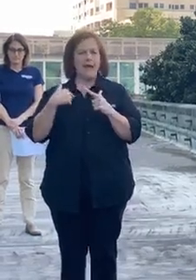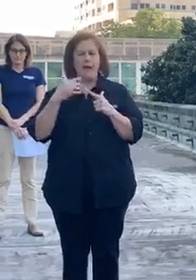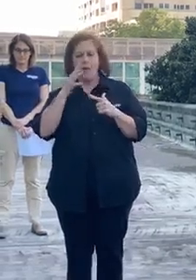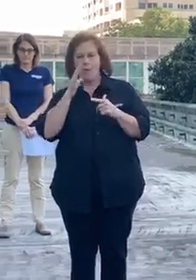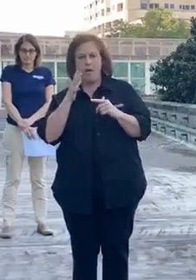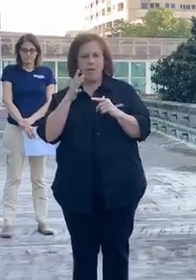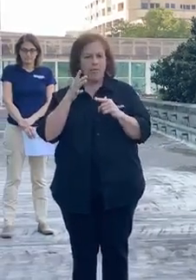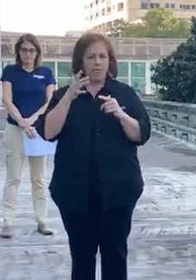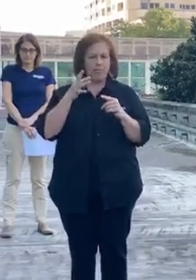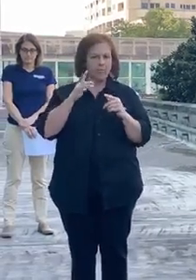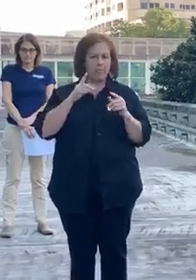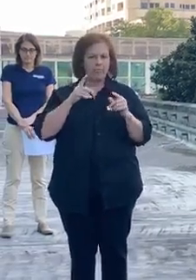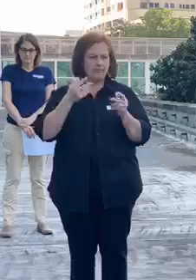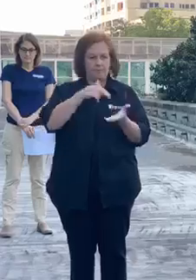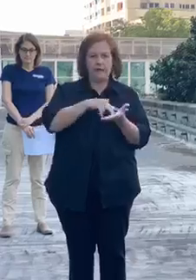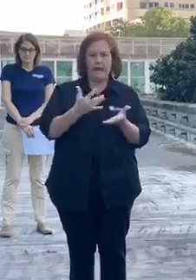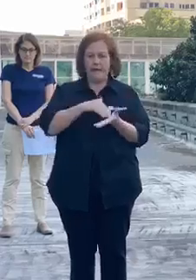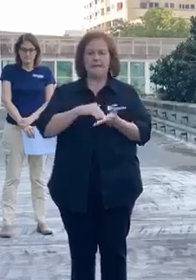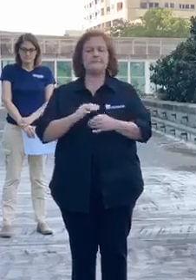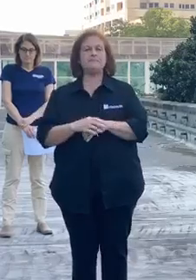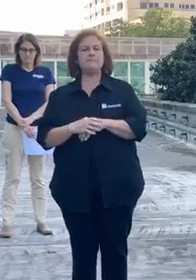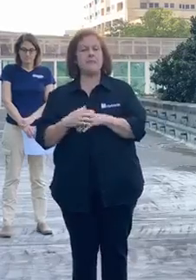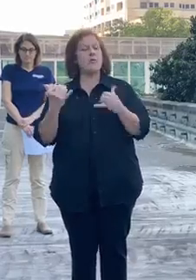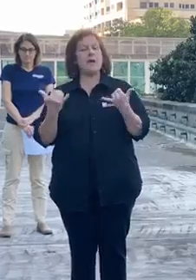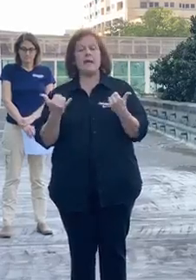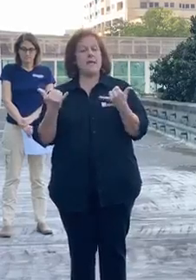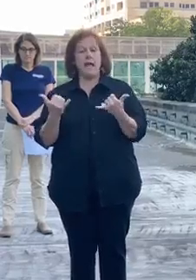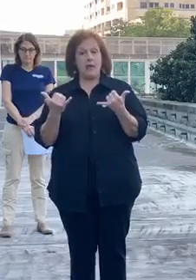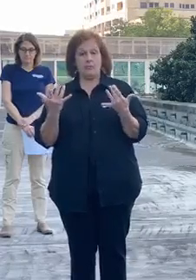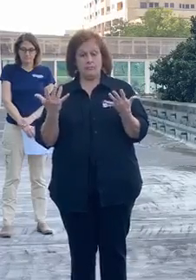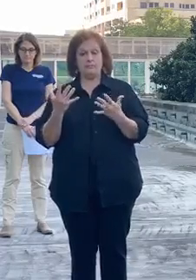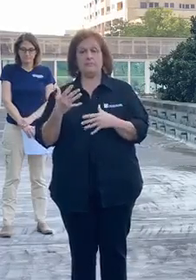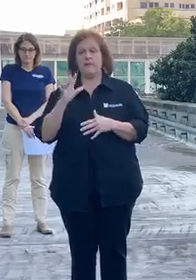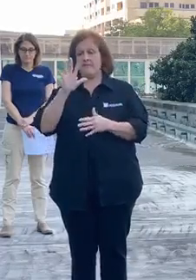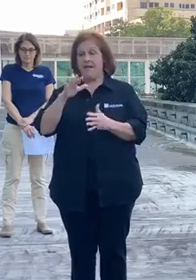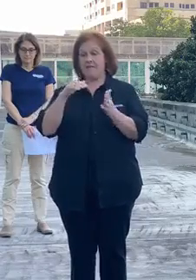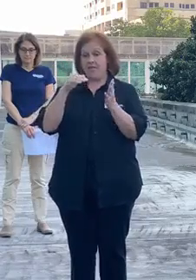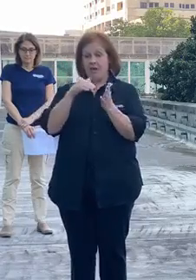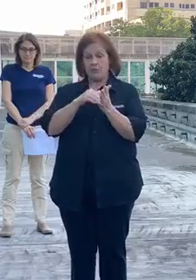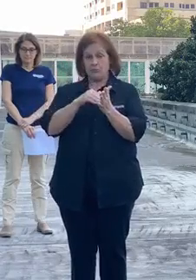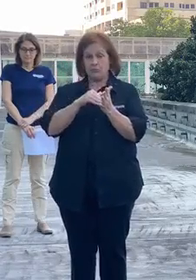forth. But where we currently stand right now is